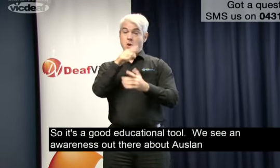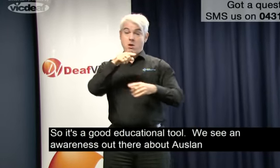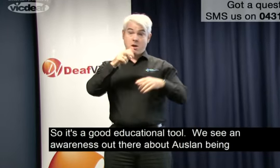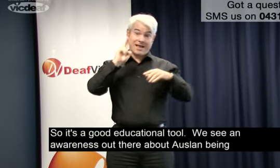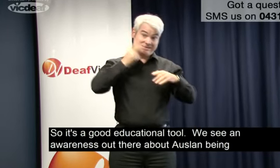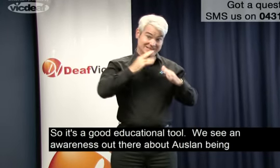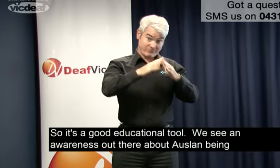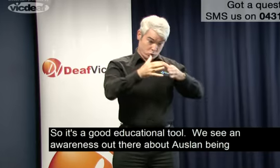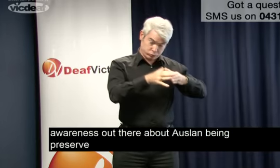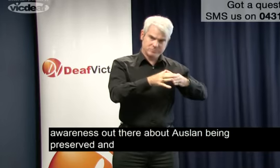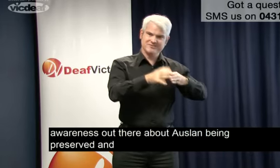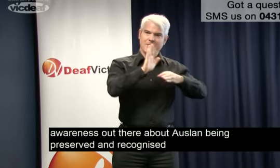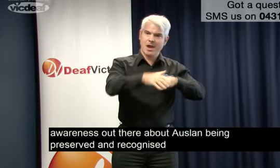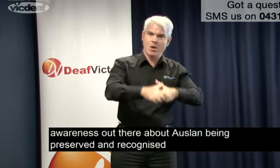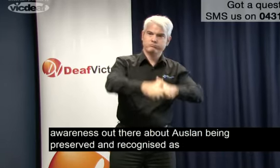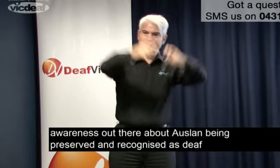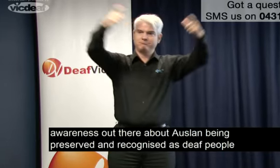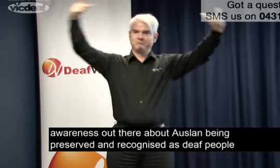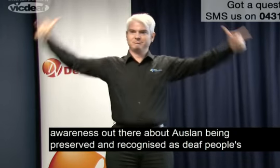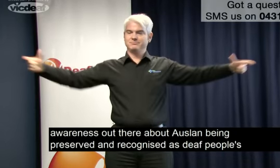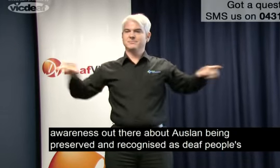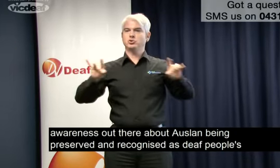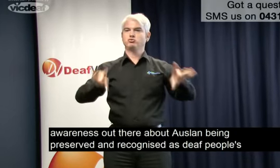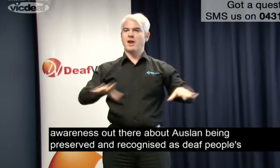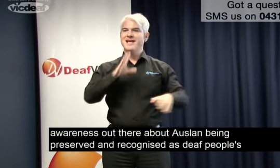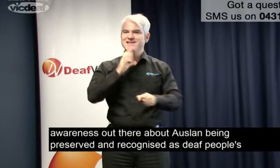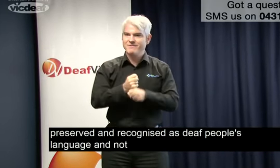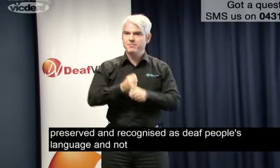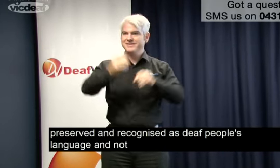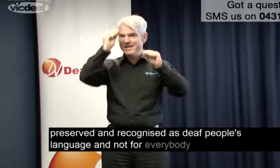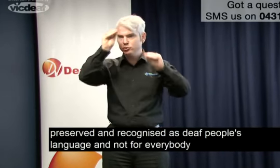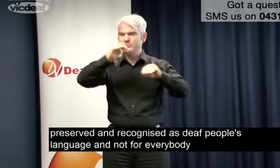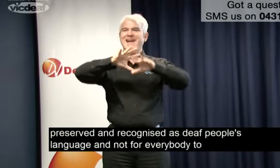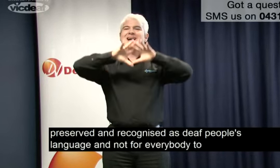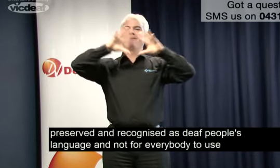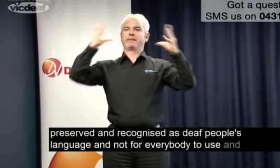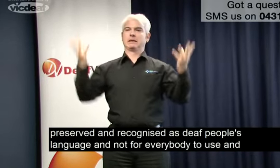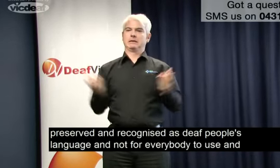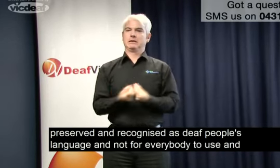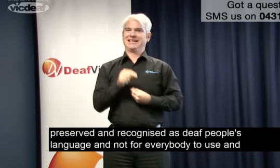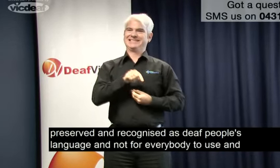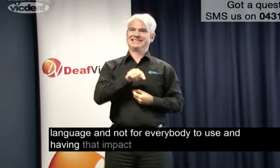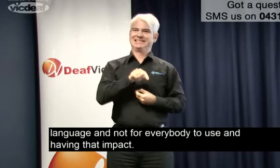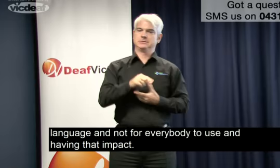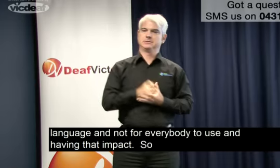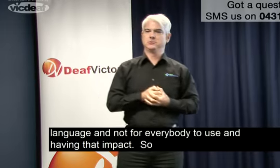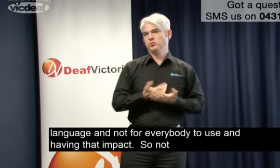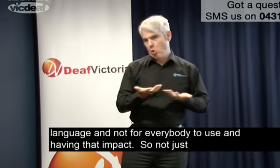use, and having an impact in that manner. So not just thinking about our group as a whole, but how it affects government and education